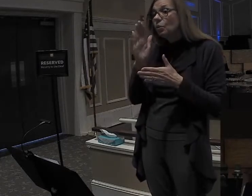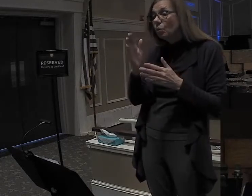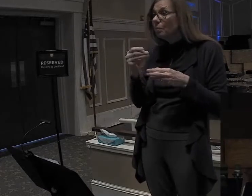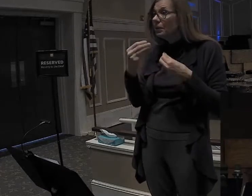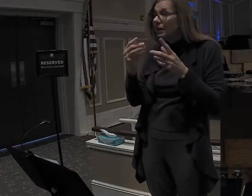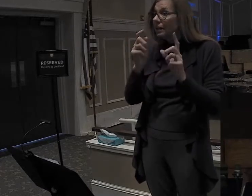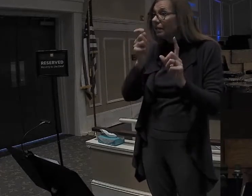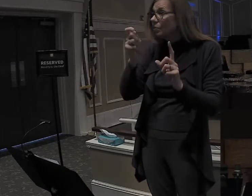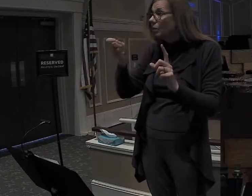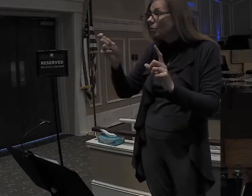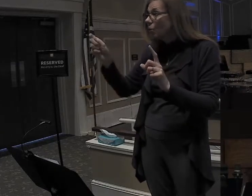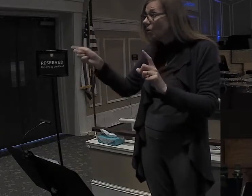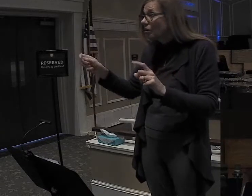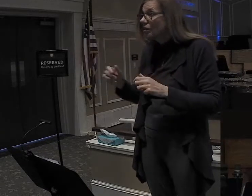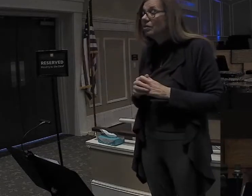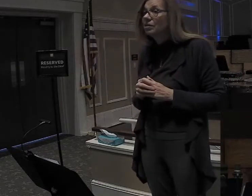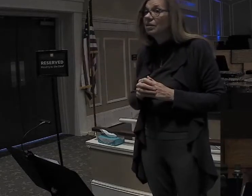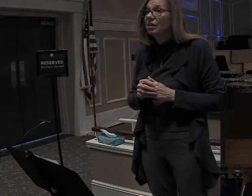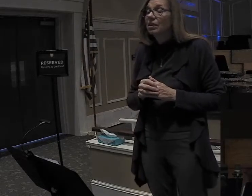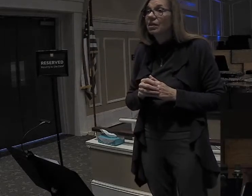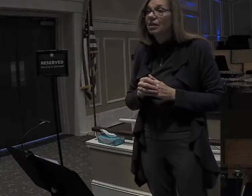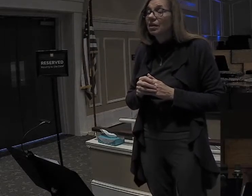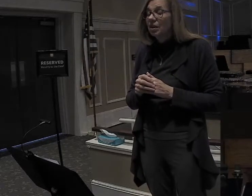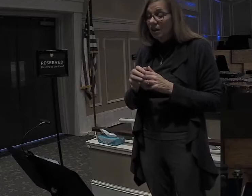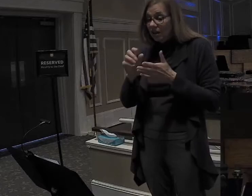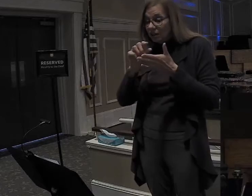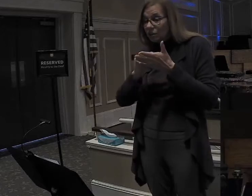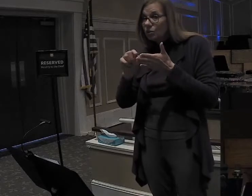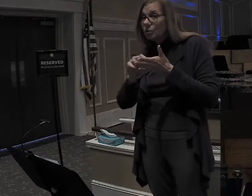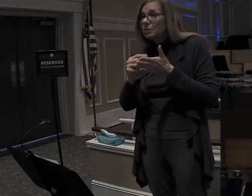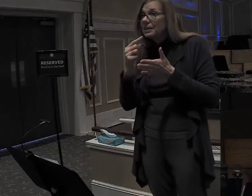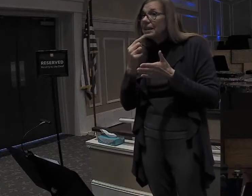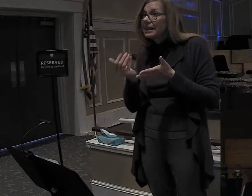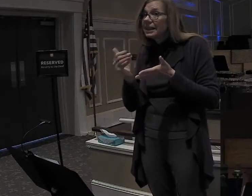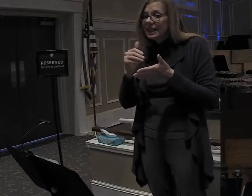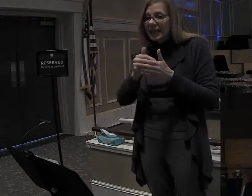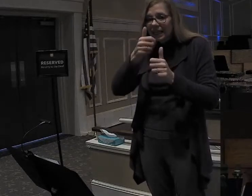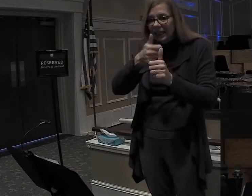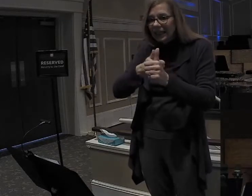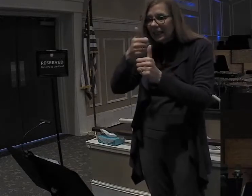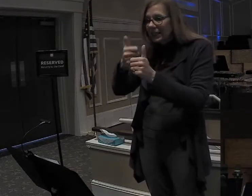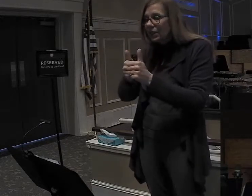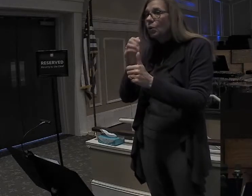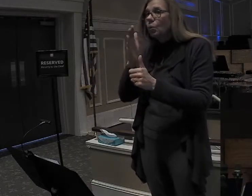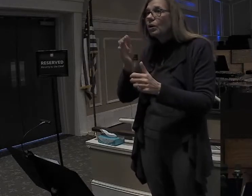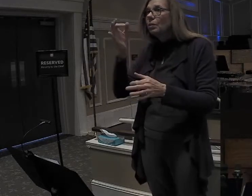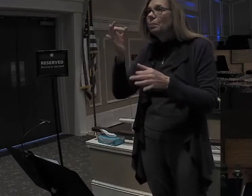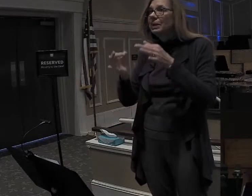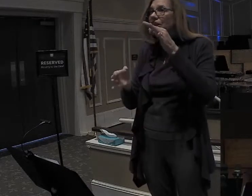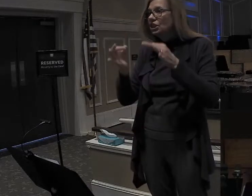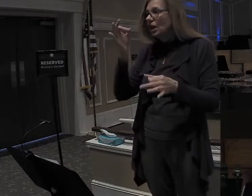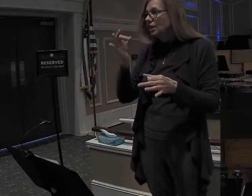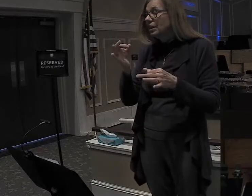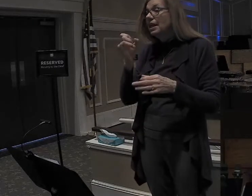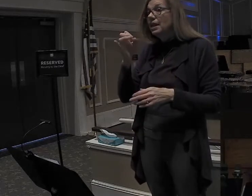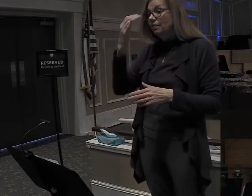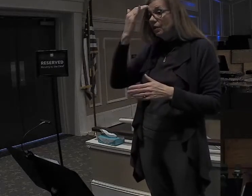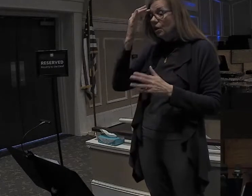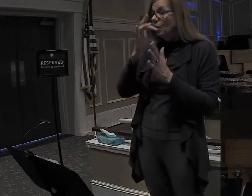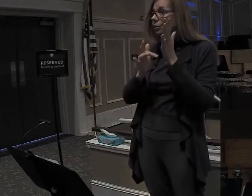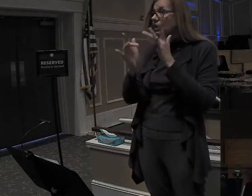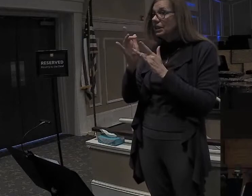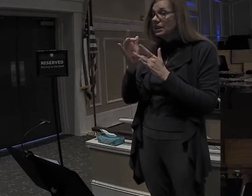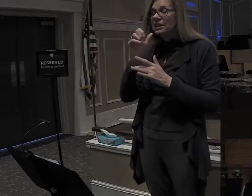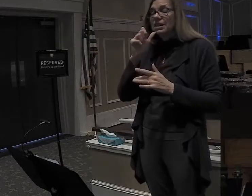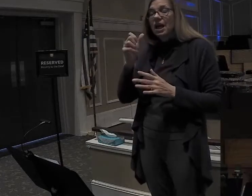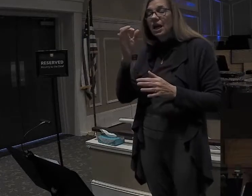rewarded. The Scripture tells us over and over again that each one of us will be judged. Now, those of us who know Jesus Christ will not be